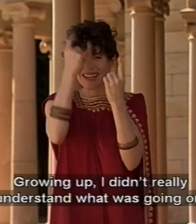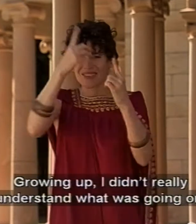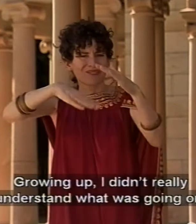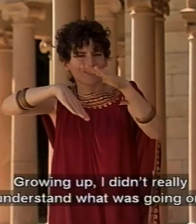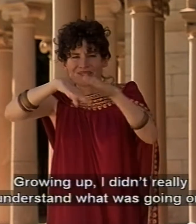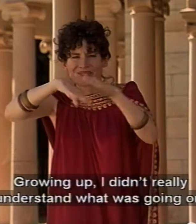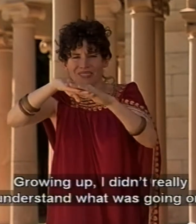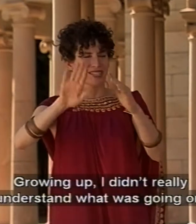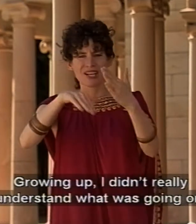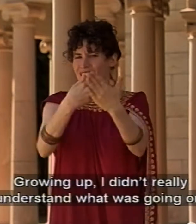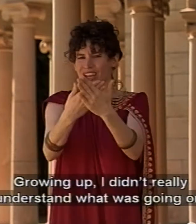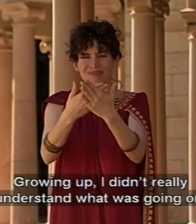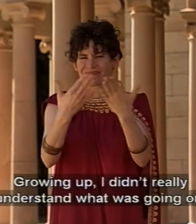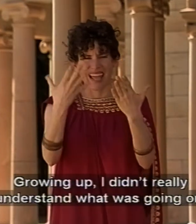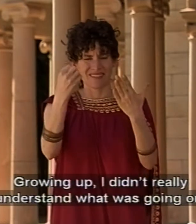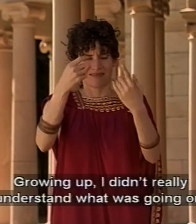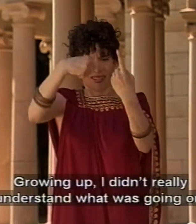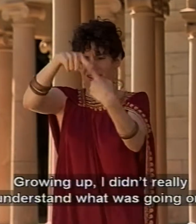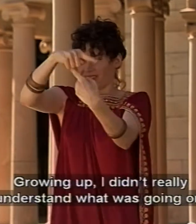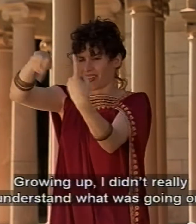As I was growing up, I didn't really understand what was going on.